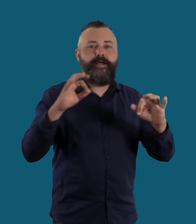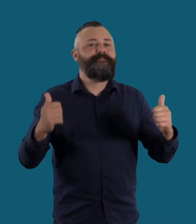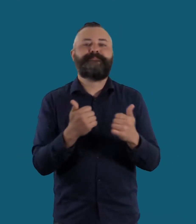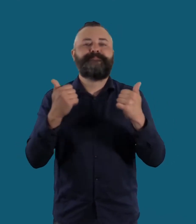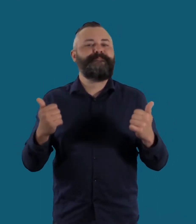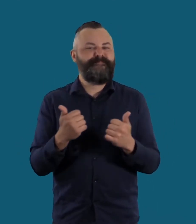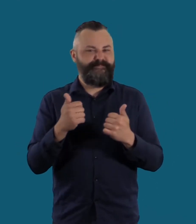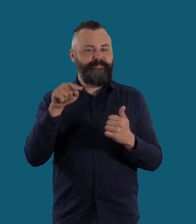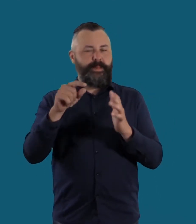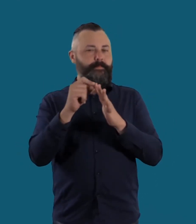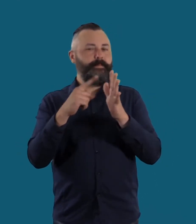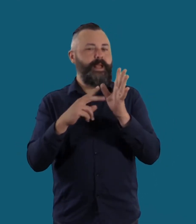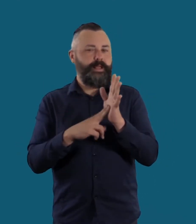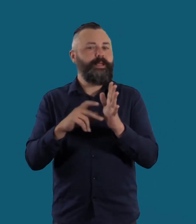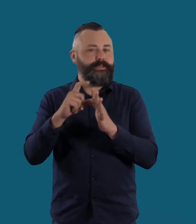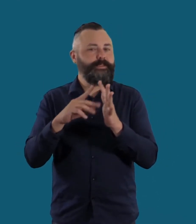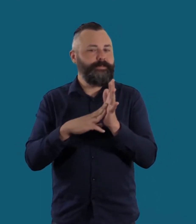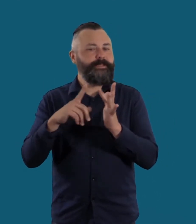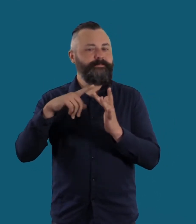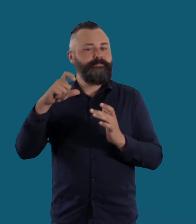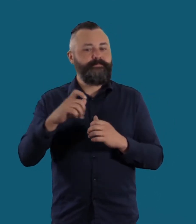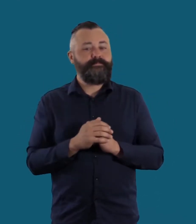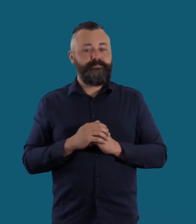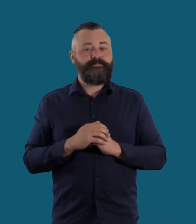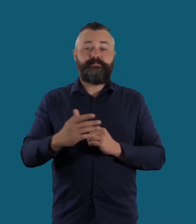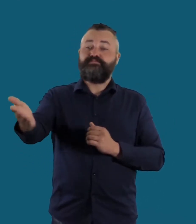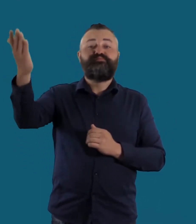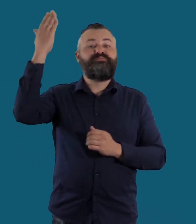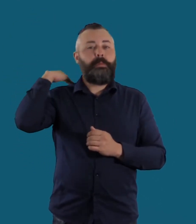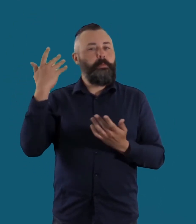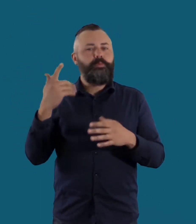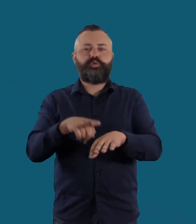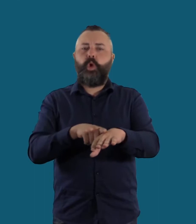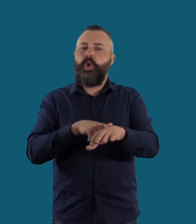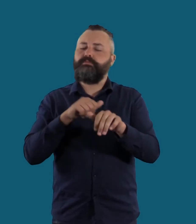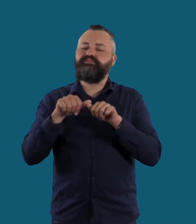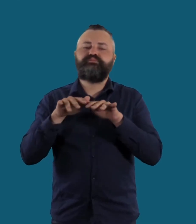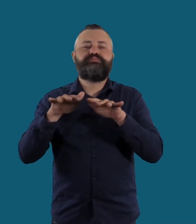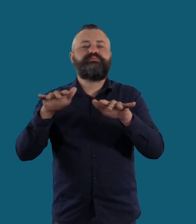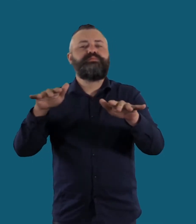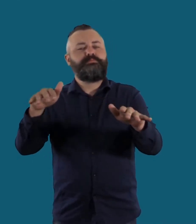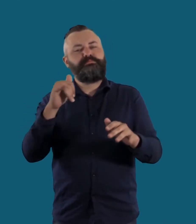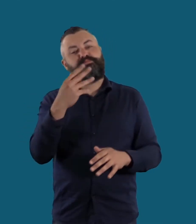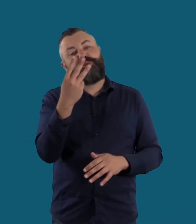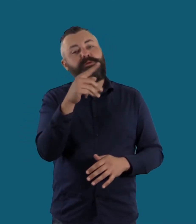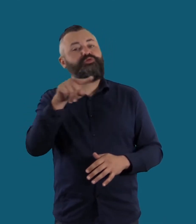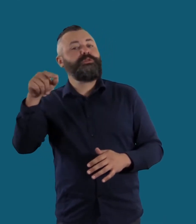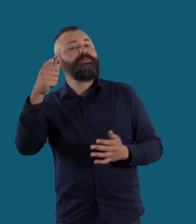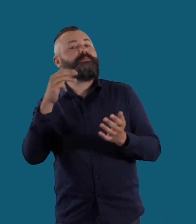If there are not enough treatments to prevent it, another pandemic may follow. Pandemic outbreaks were previously slow spreading,